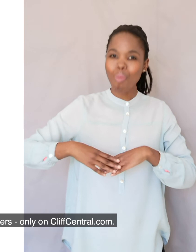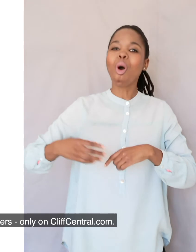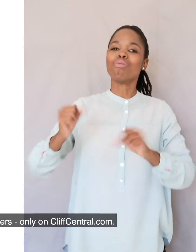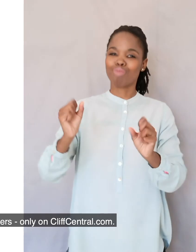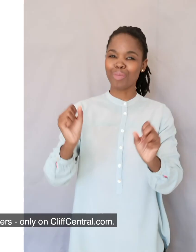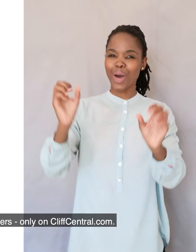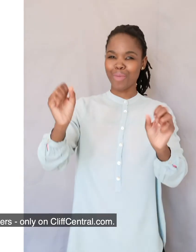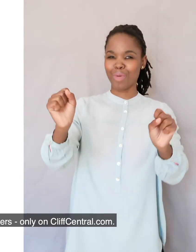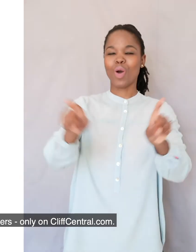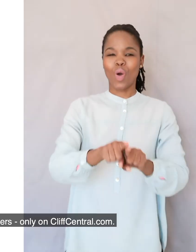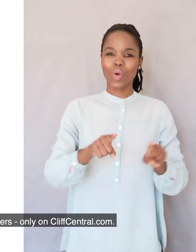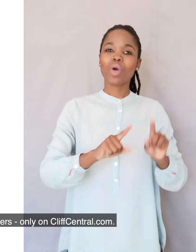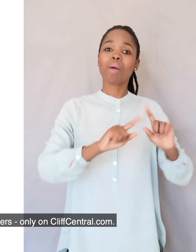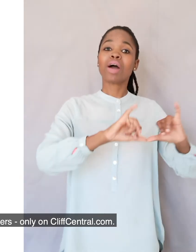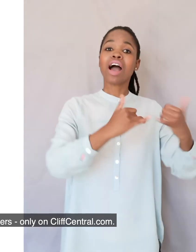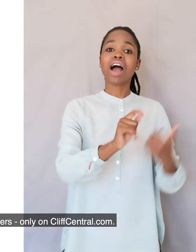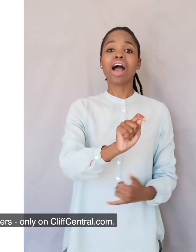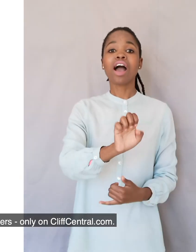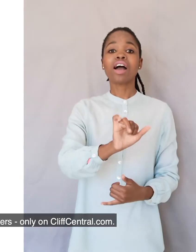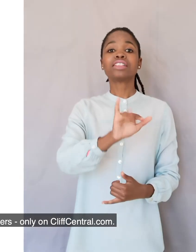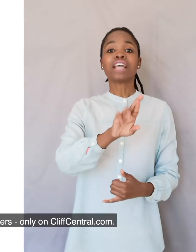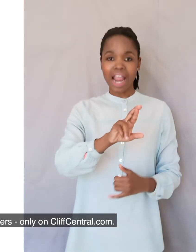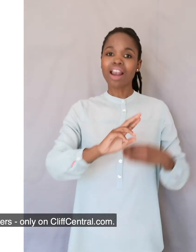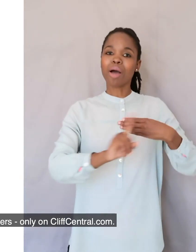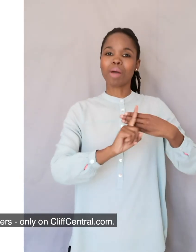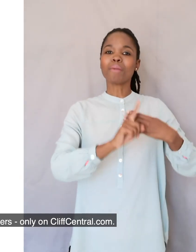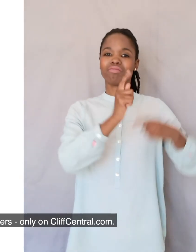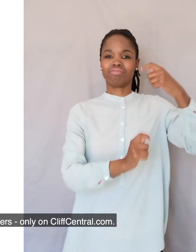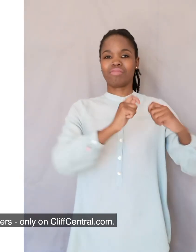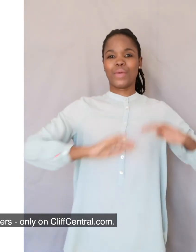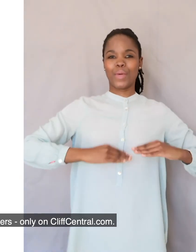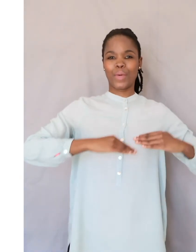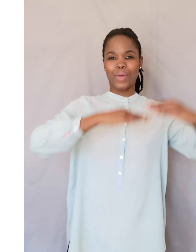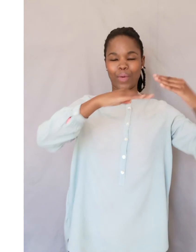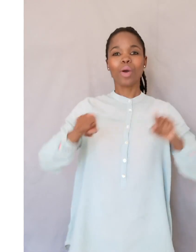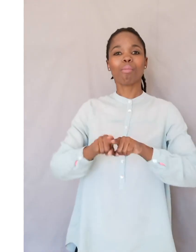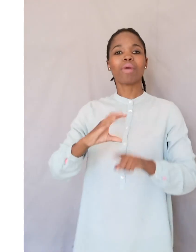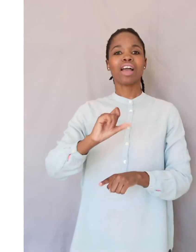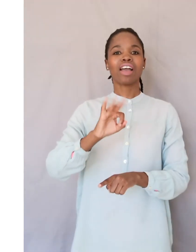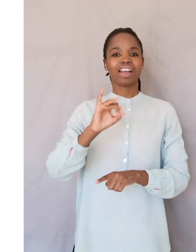come. It's brought to you by Tailored Blinds and Shutters, only on CliffCentral.com.